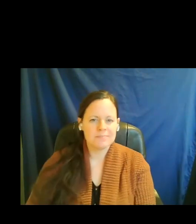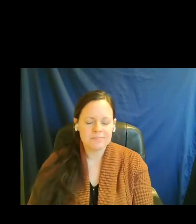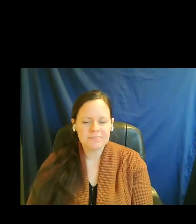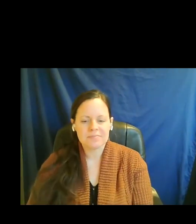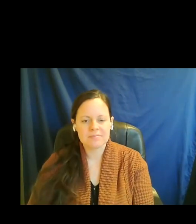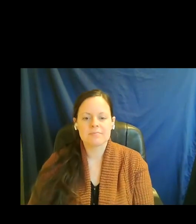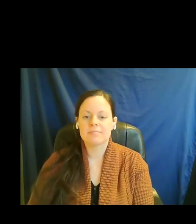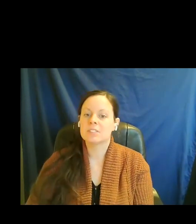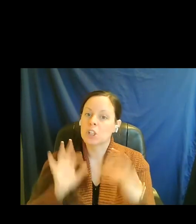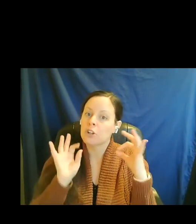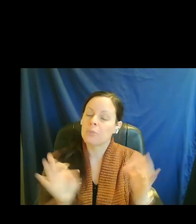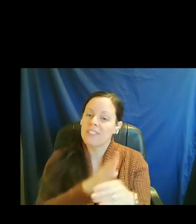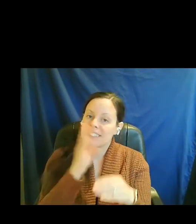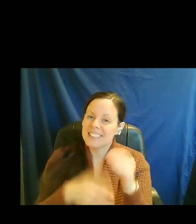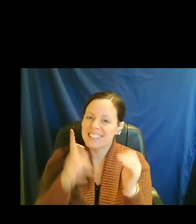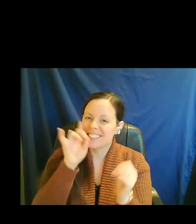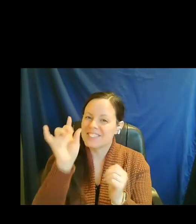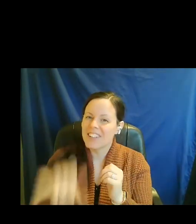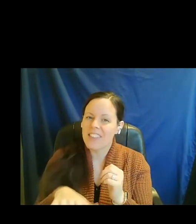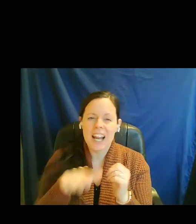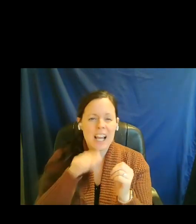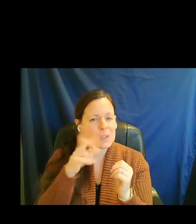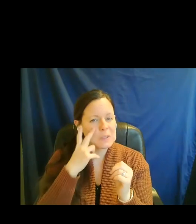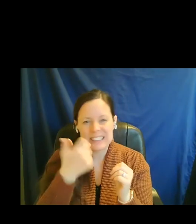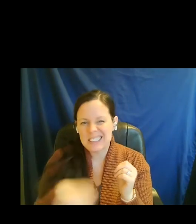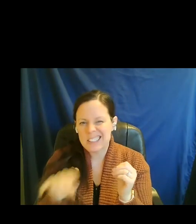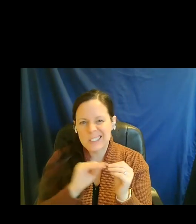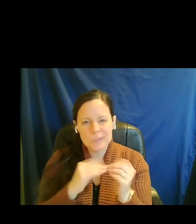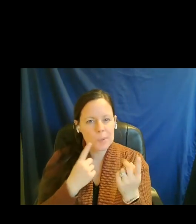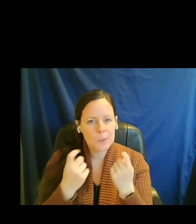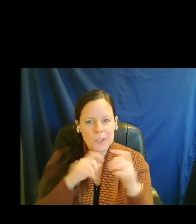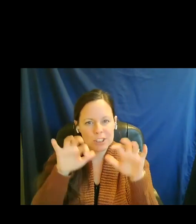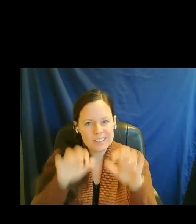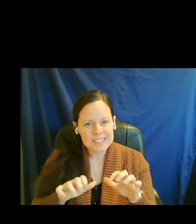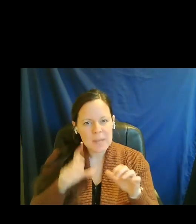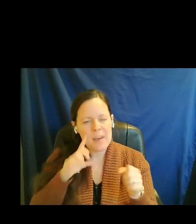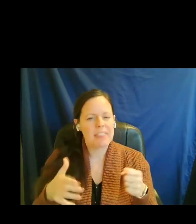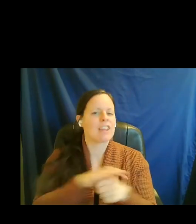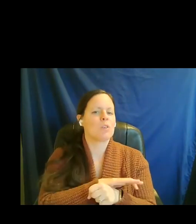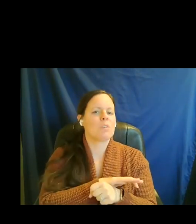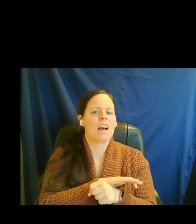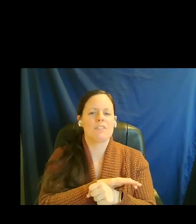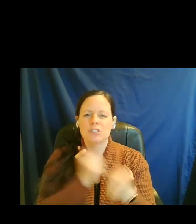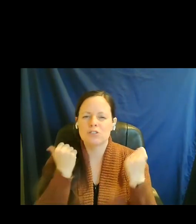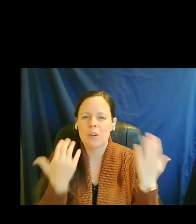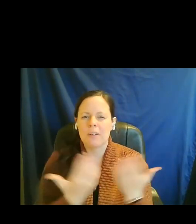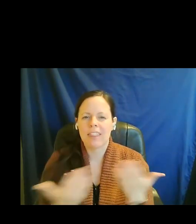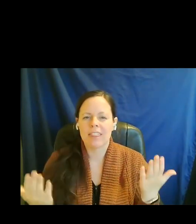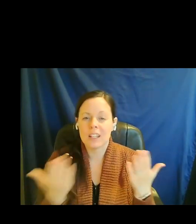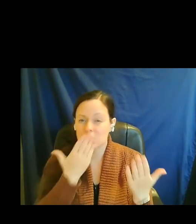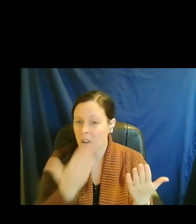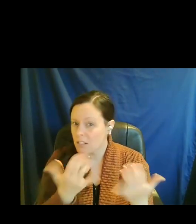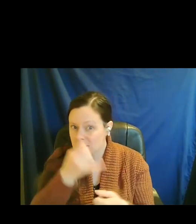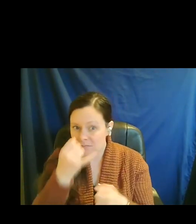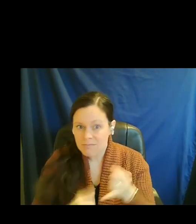That's a perfect ending for that. I don't see any additional questions typed in. I think you covered so much very well. Okay. Do you have any final thoughts that you would